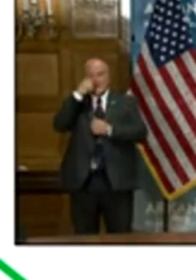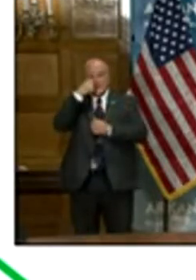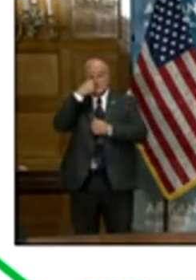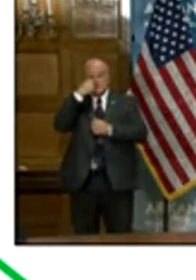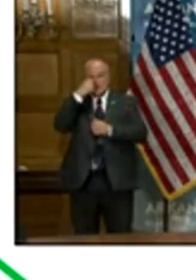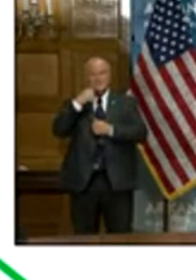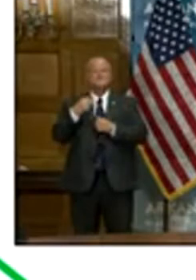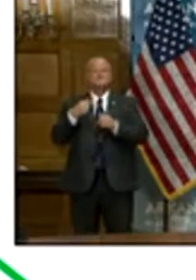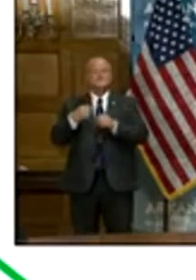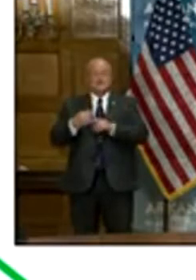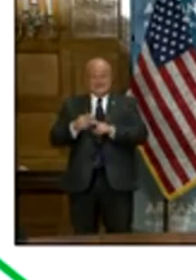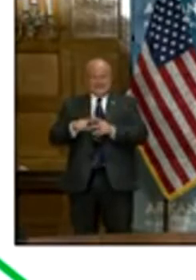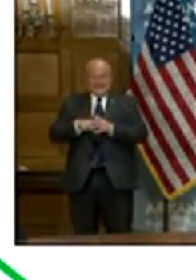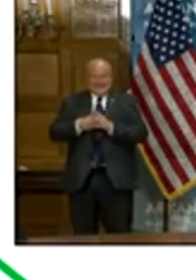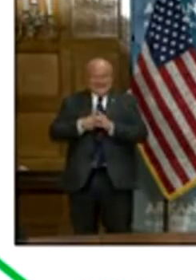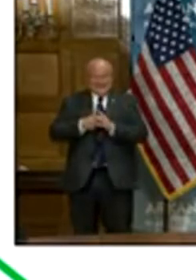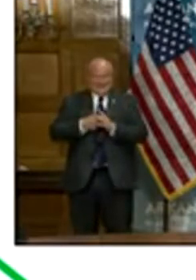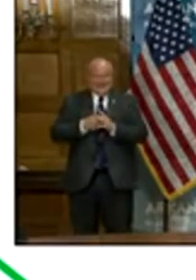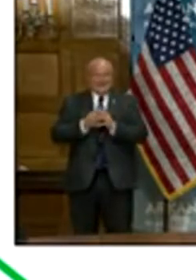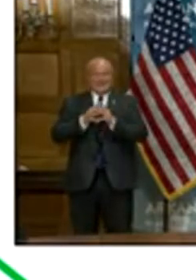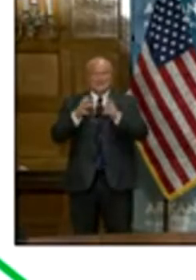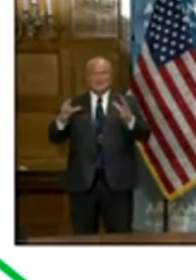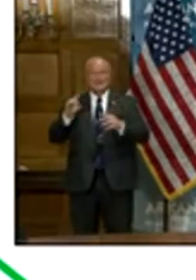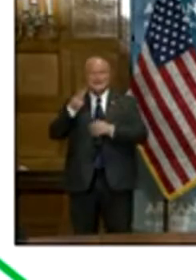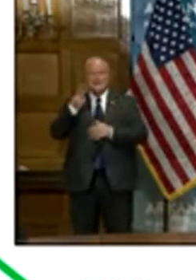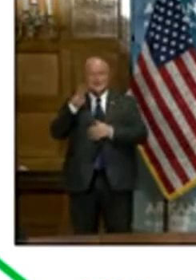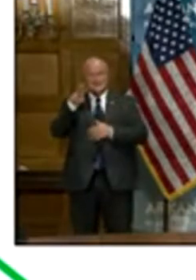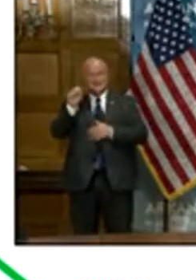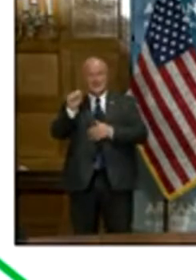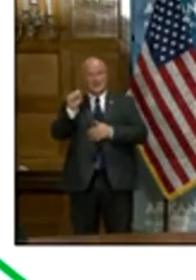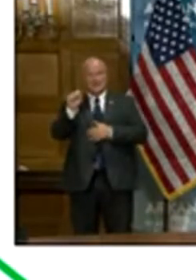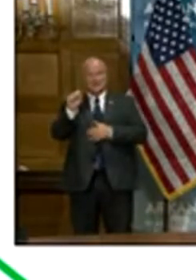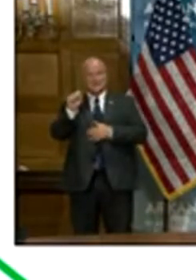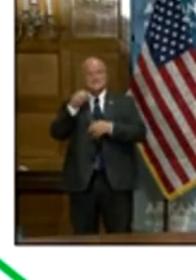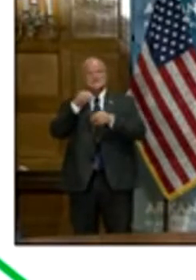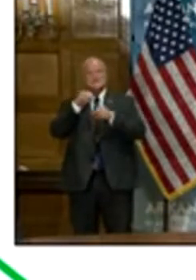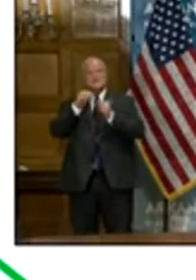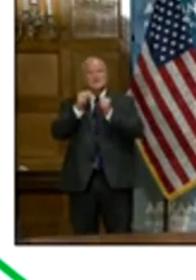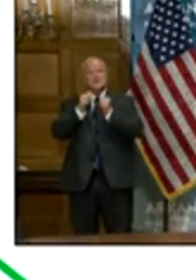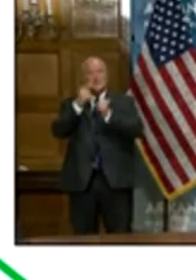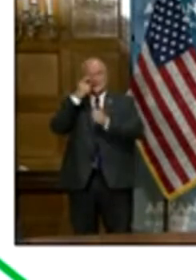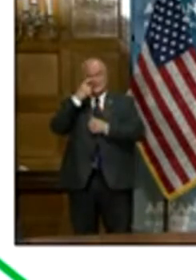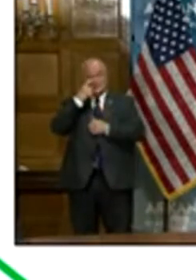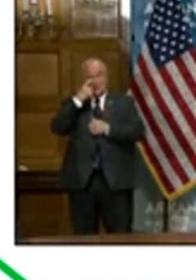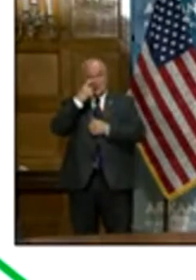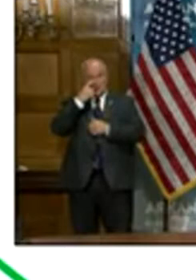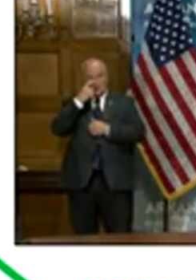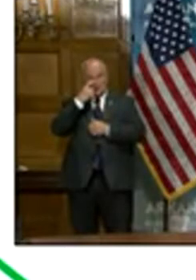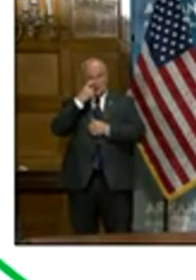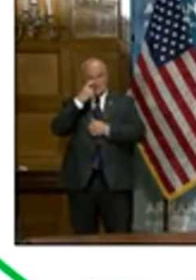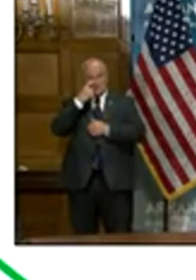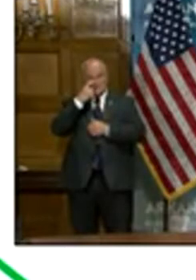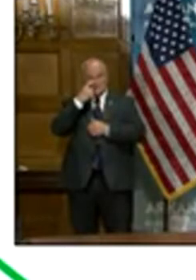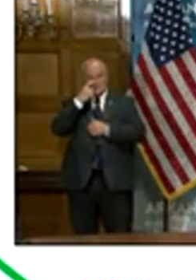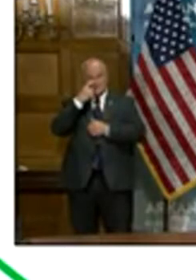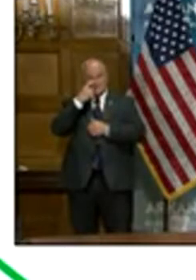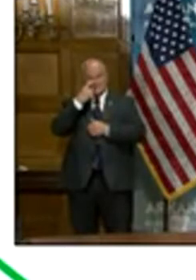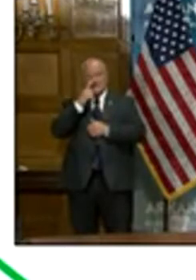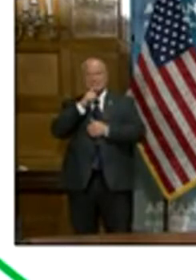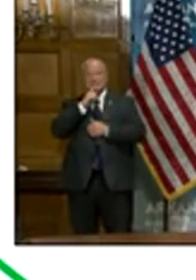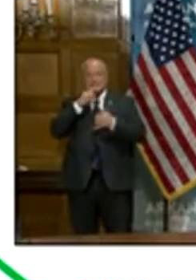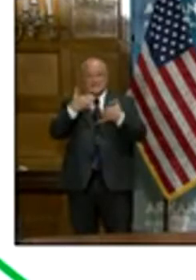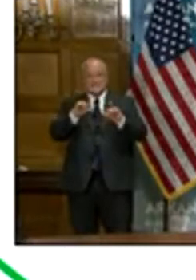swabs. Early on, the amount of virus in the nose, in the nasal secretions,